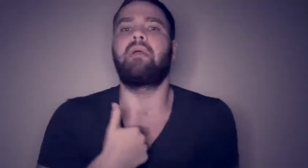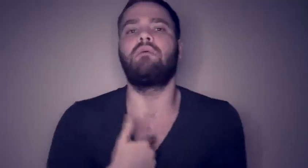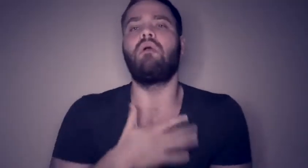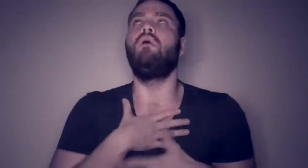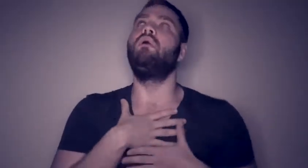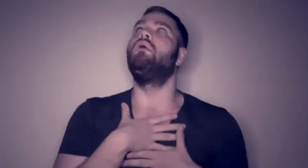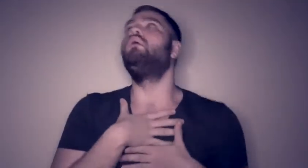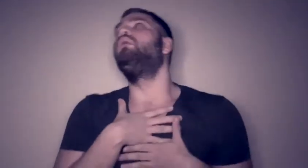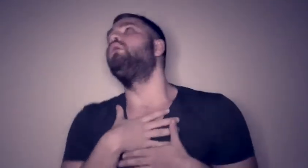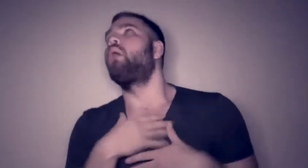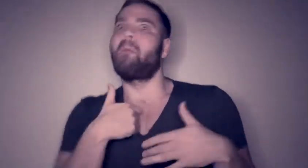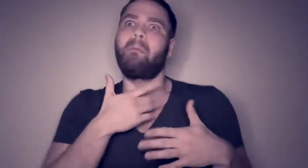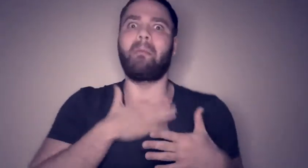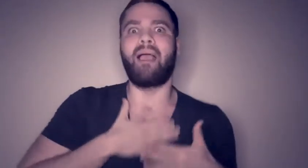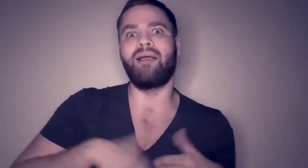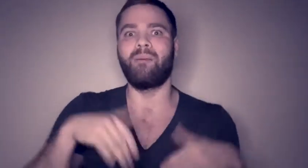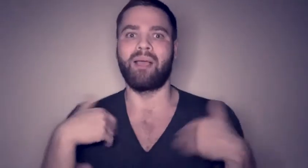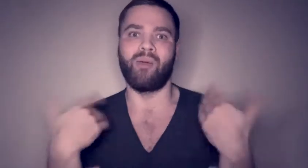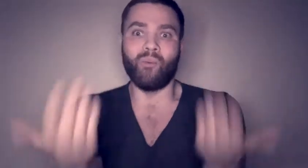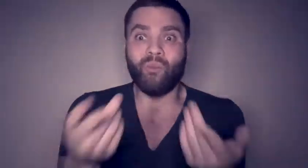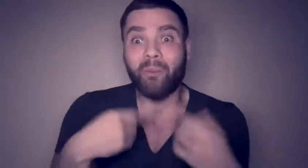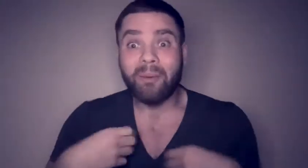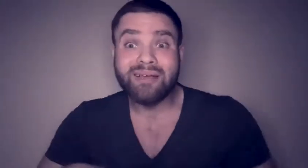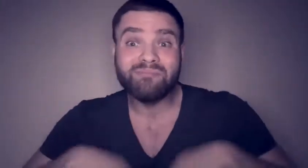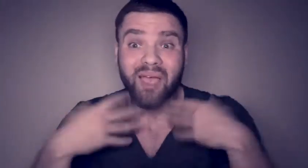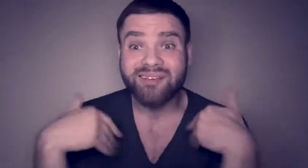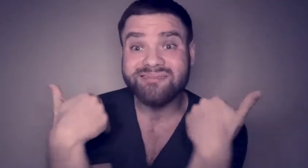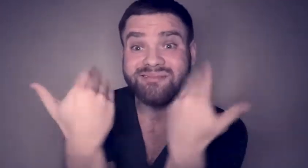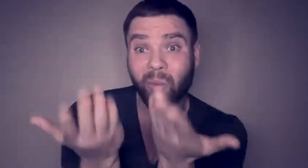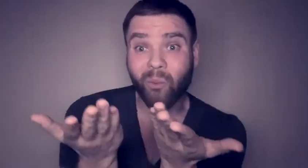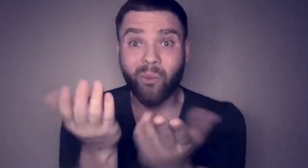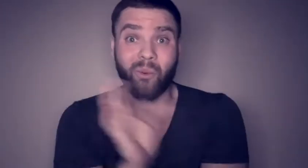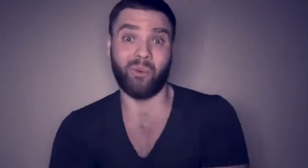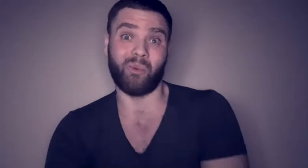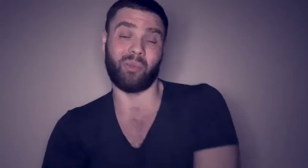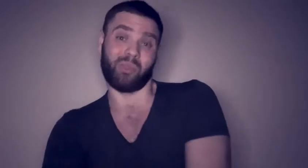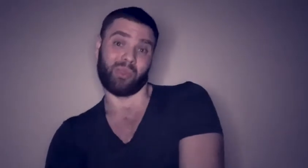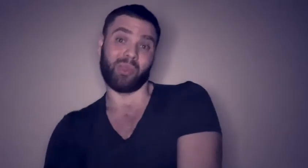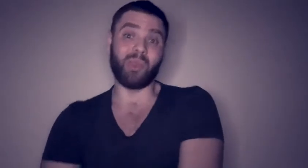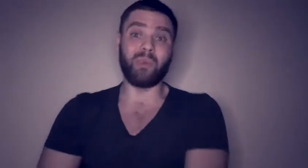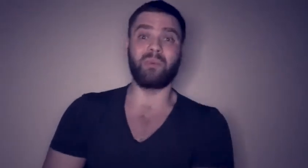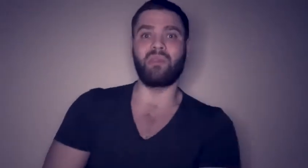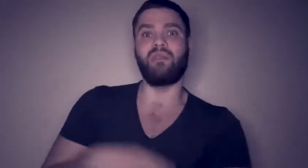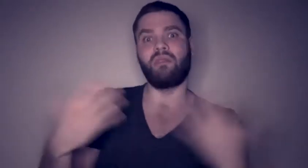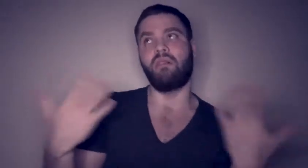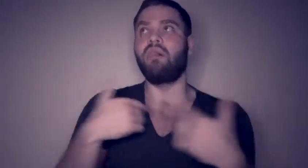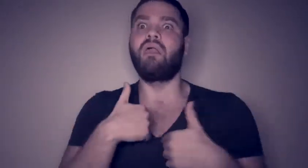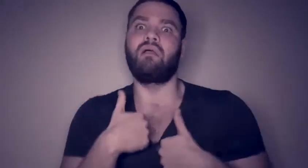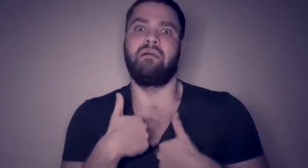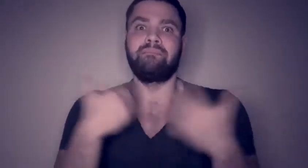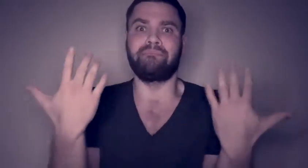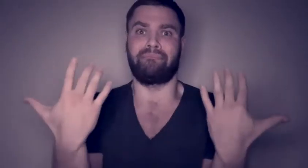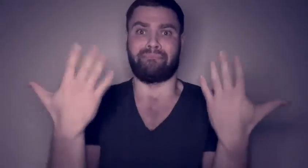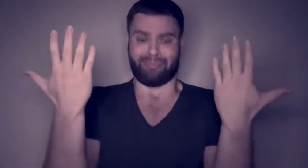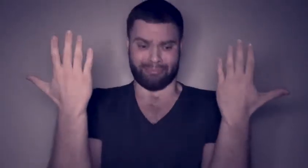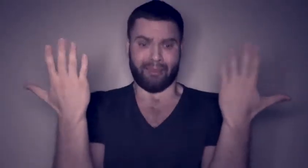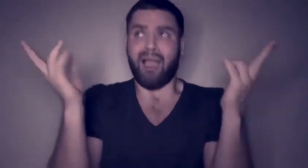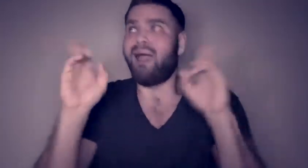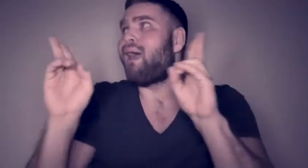can feel you hating on me. Ooh, baby, you. Yeah, you. I'm glad to be your inspiration. Ooh, baby, who's Guess who?